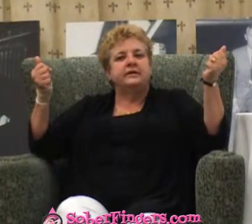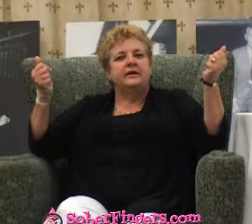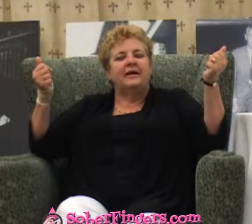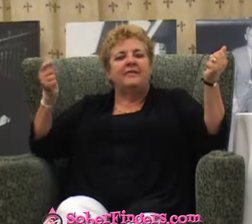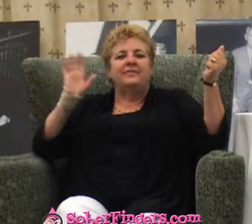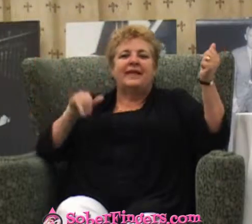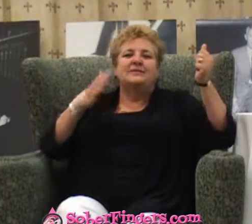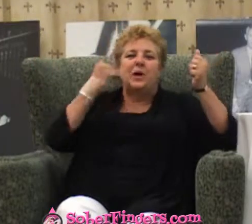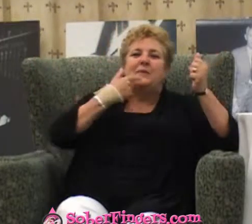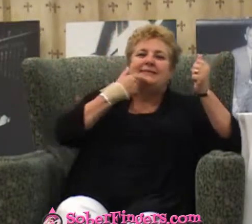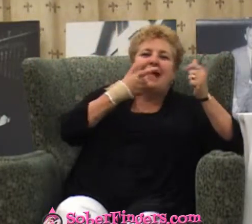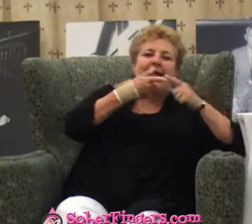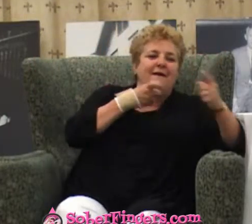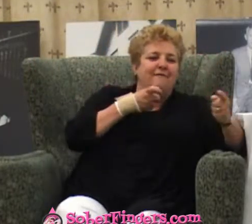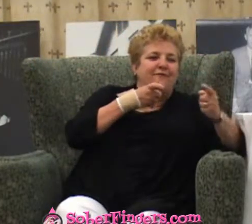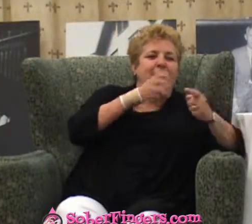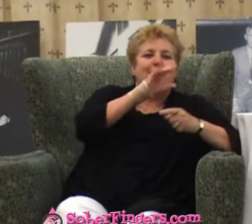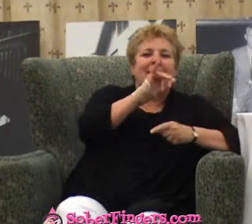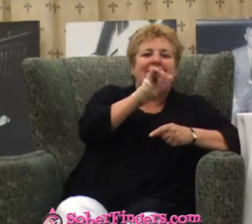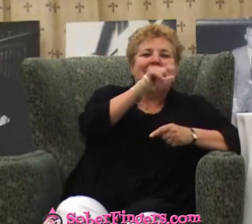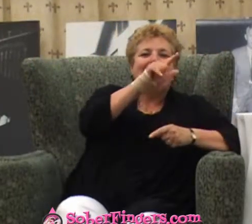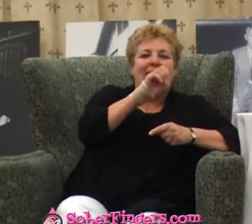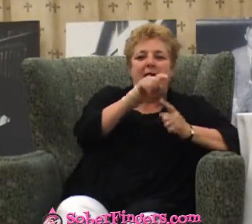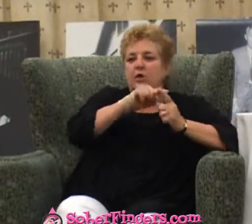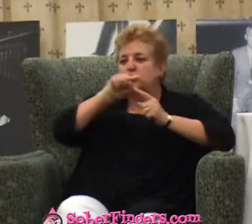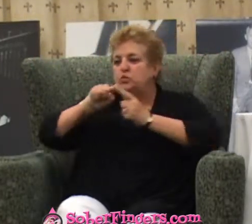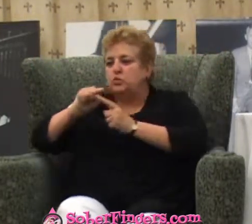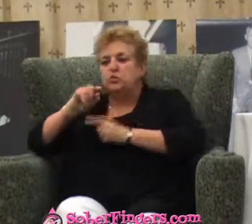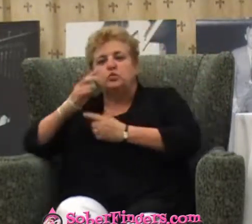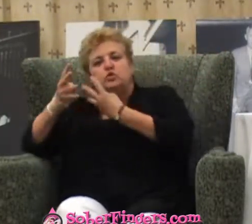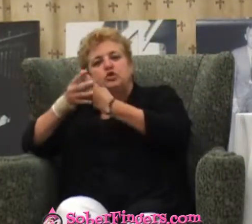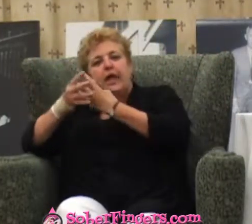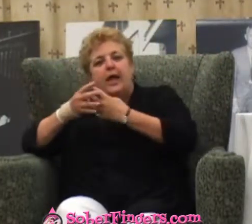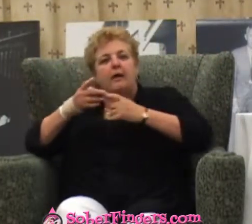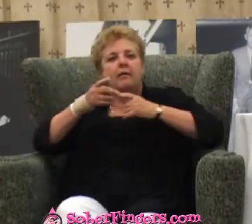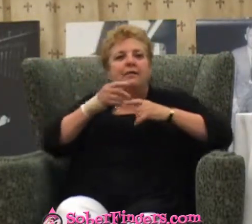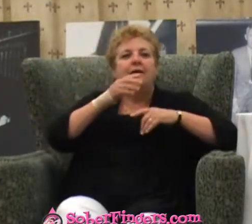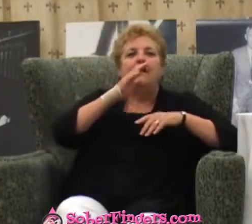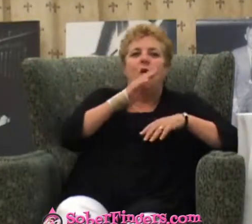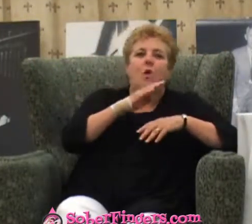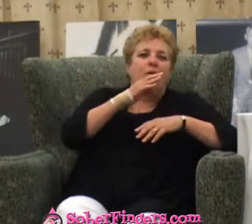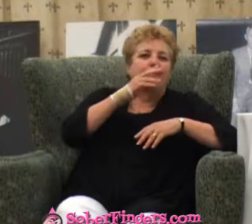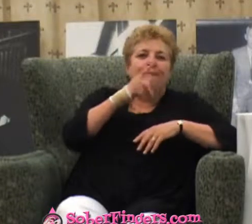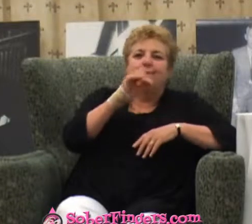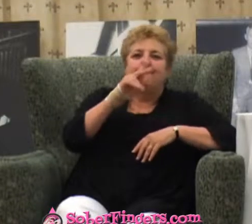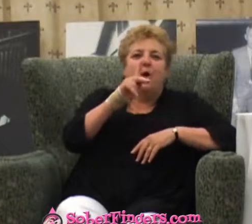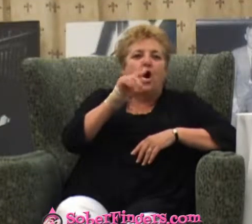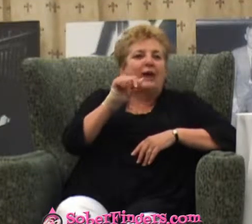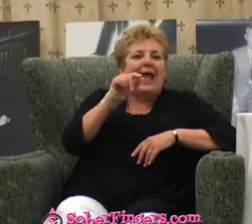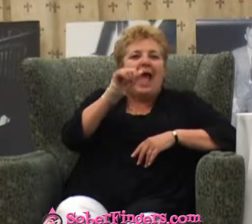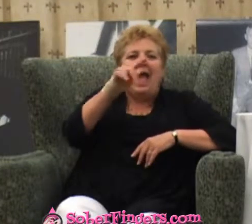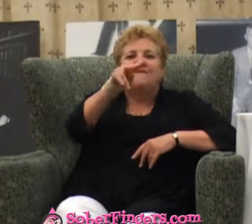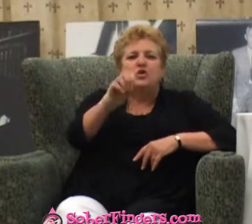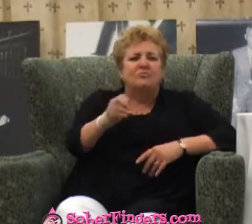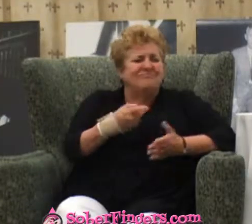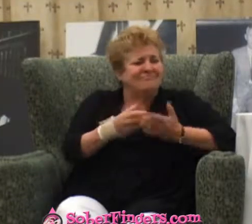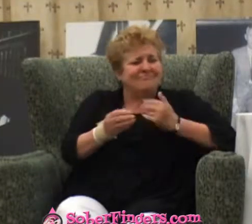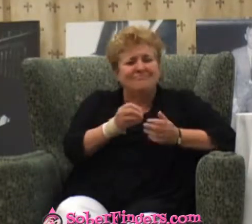from Park Avenue to Park Bench, it doesn't matter. When I got to that place where my head couldn't get enough and my